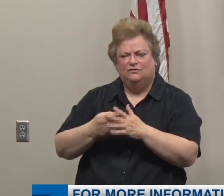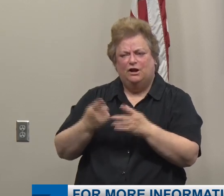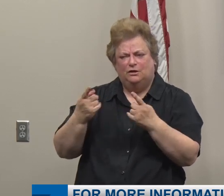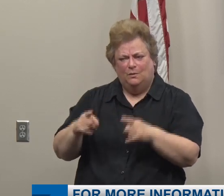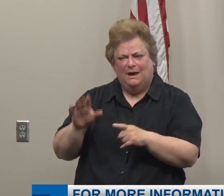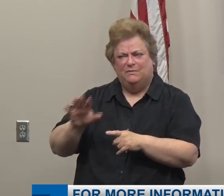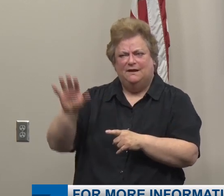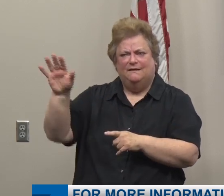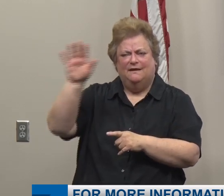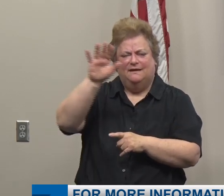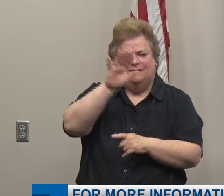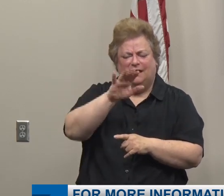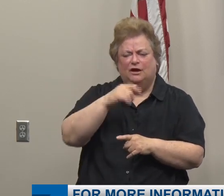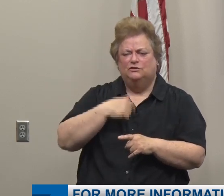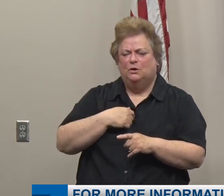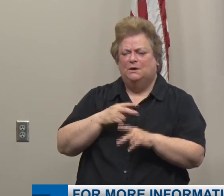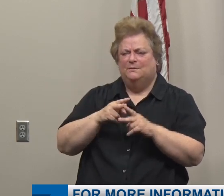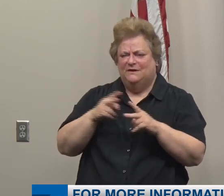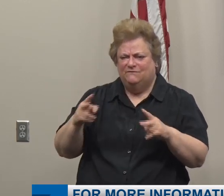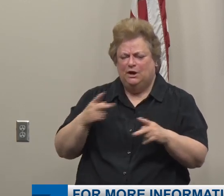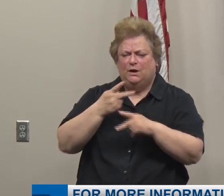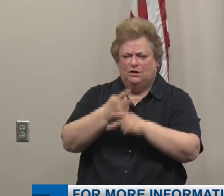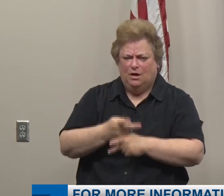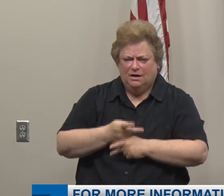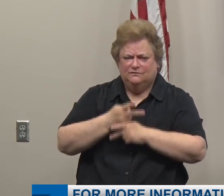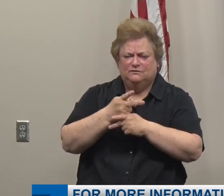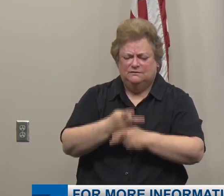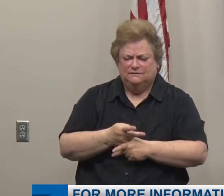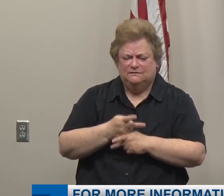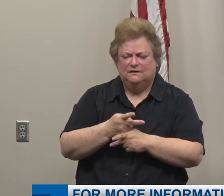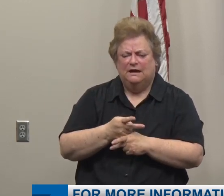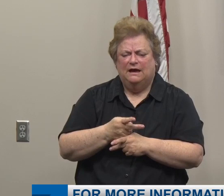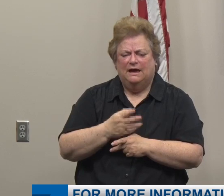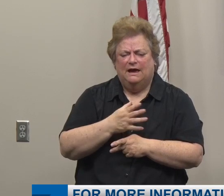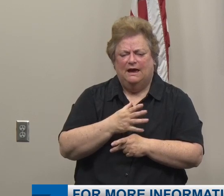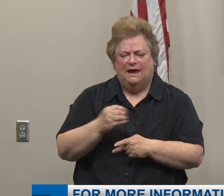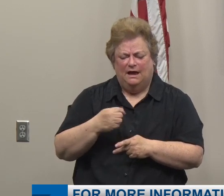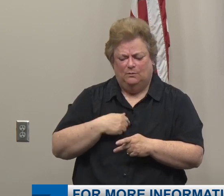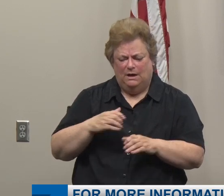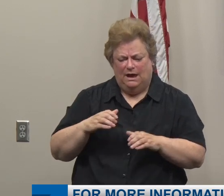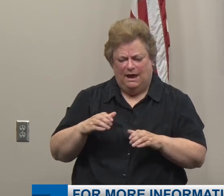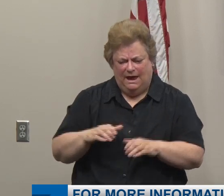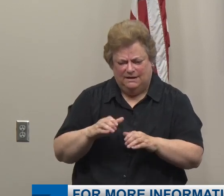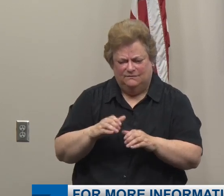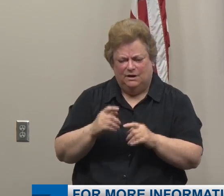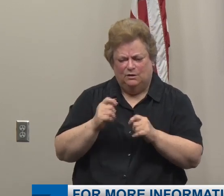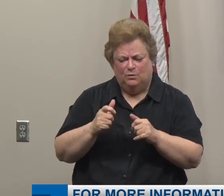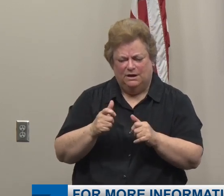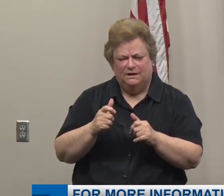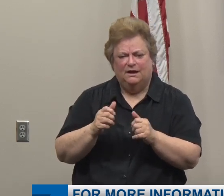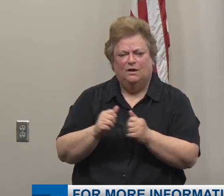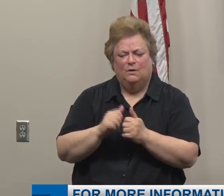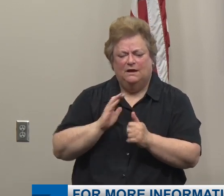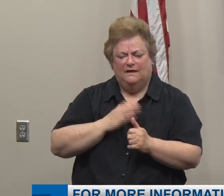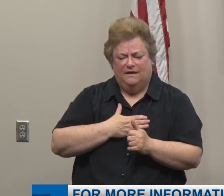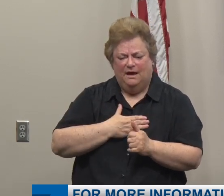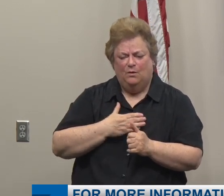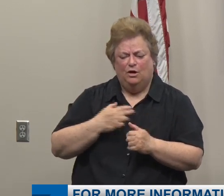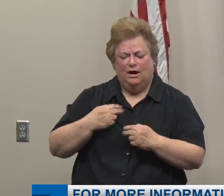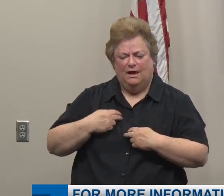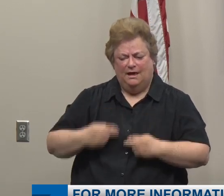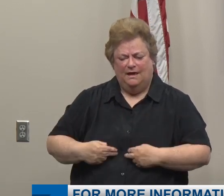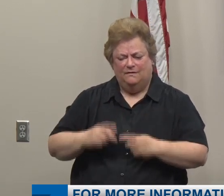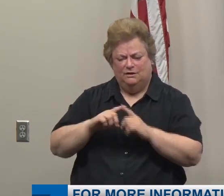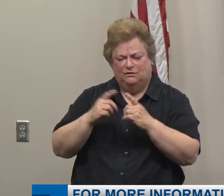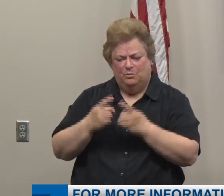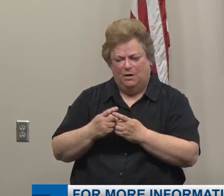so we're being very cautious and we've activated very quickly with our sister Health Department that's